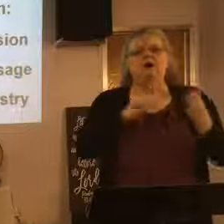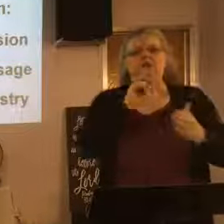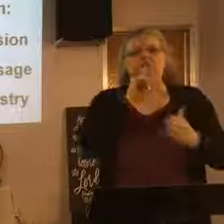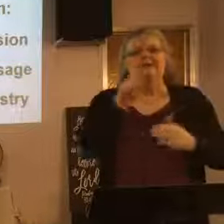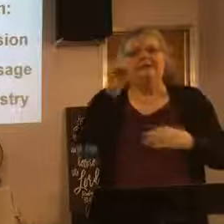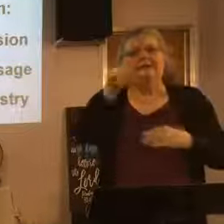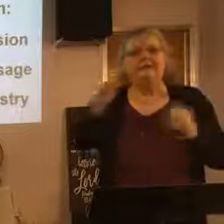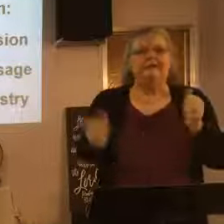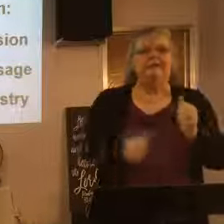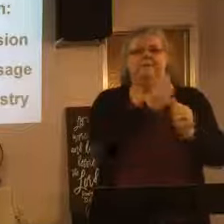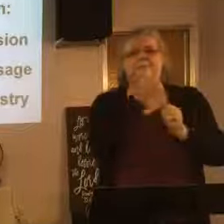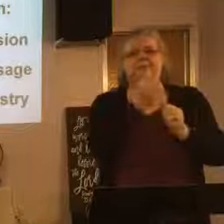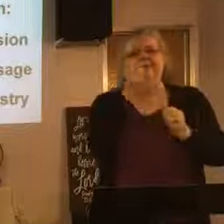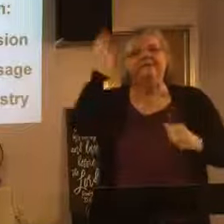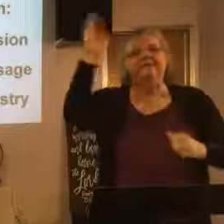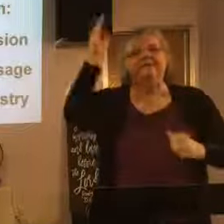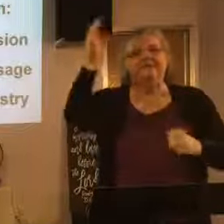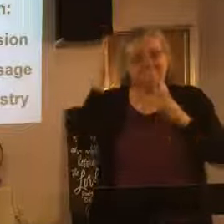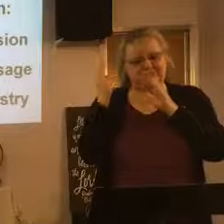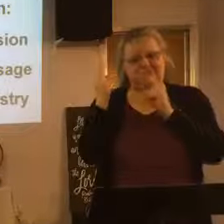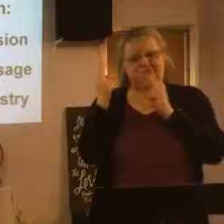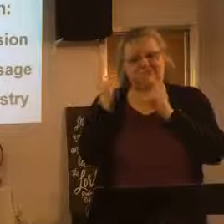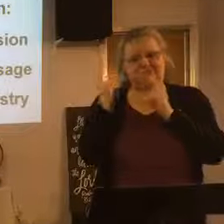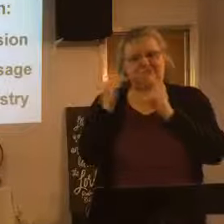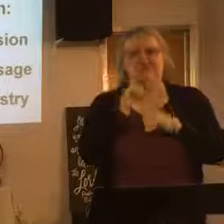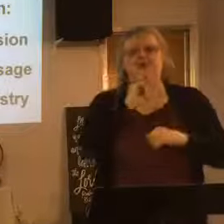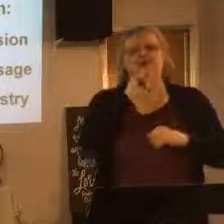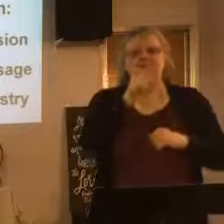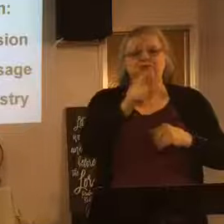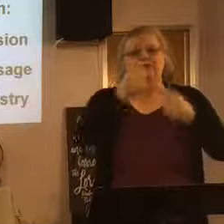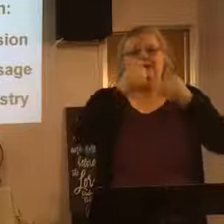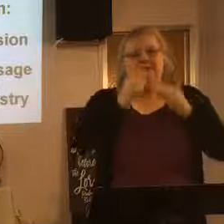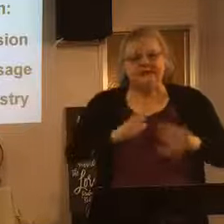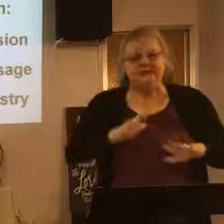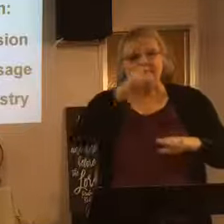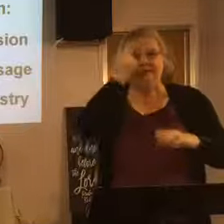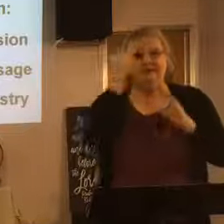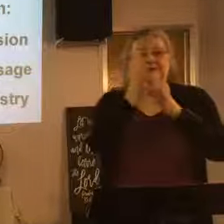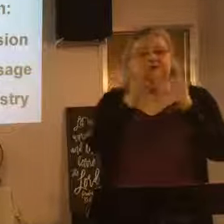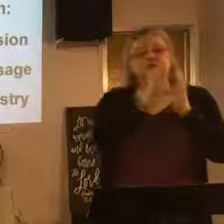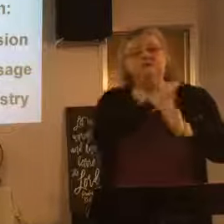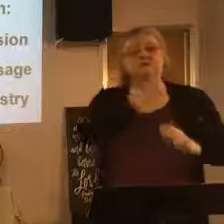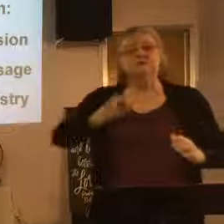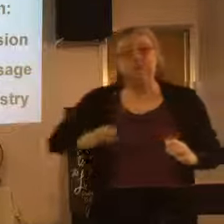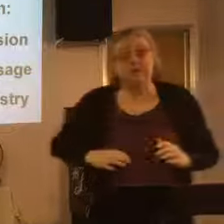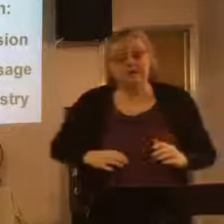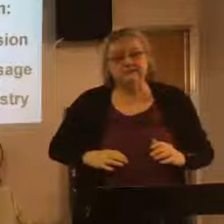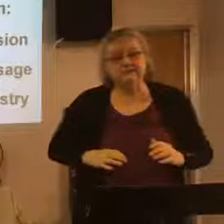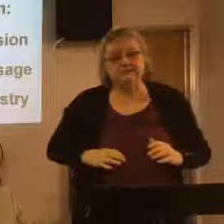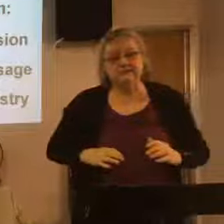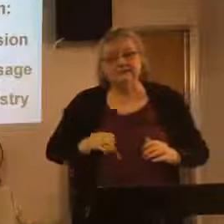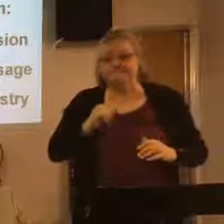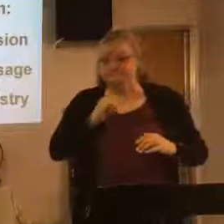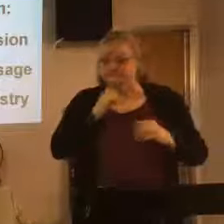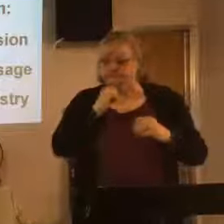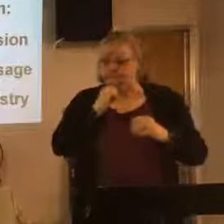most is a message of hope. What a blessing, because of Jesus Christ, who